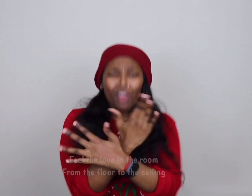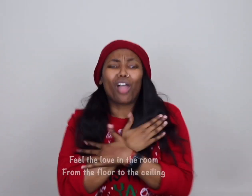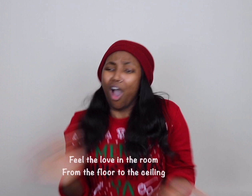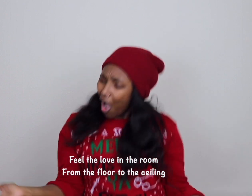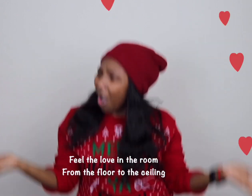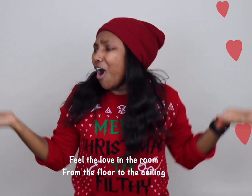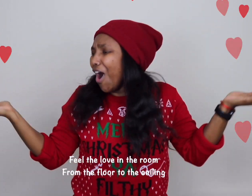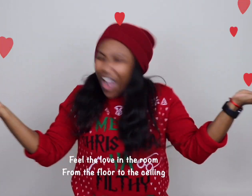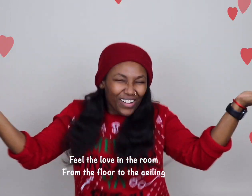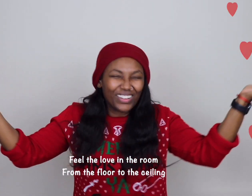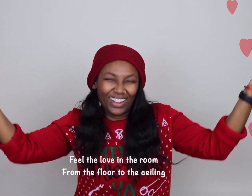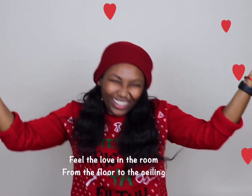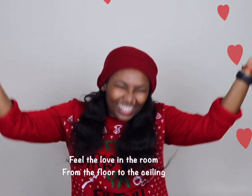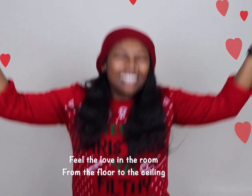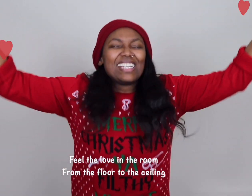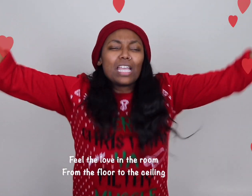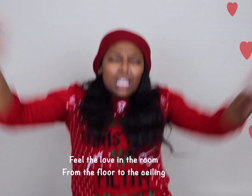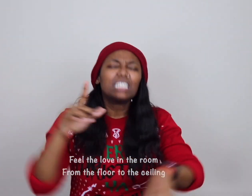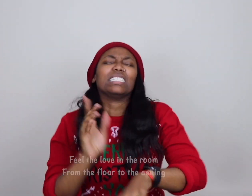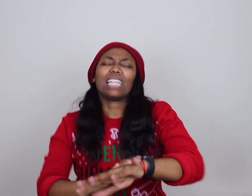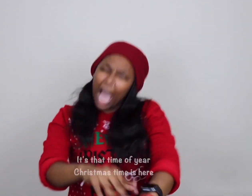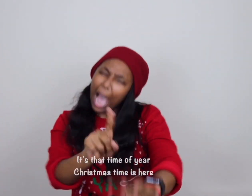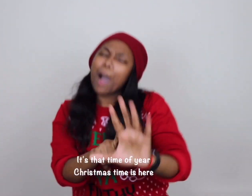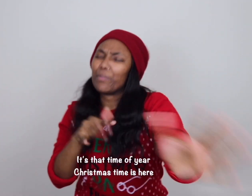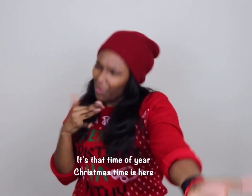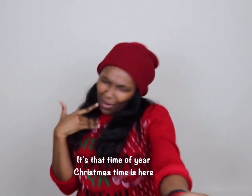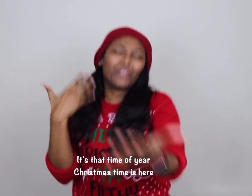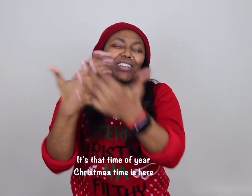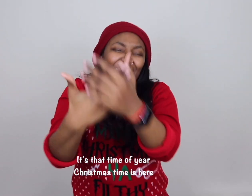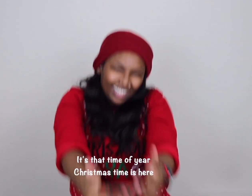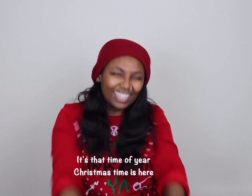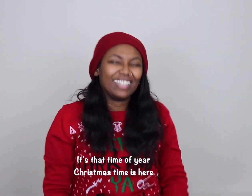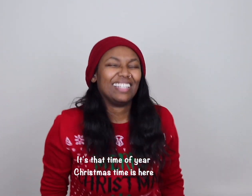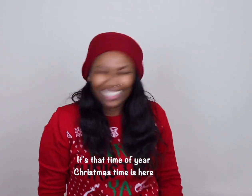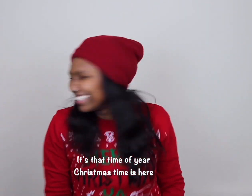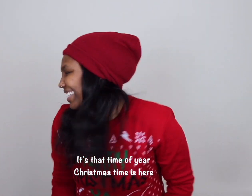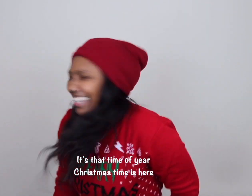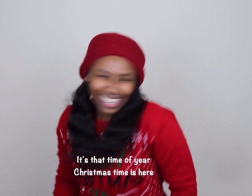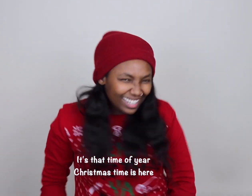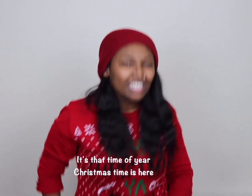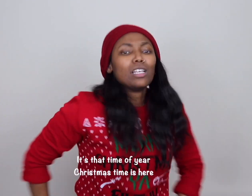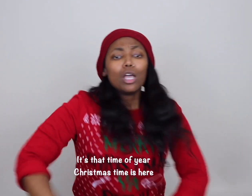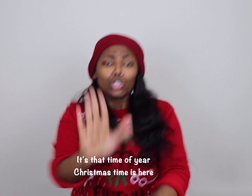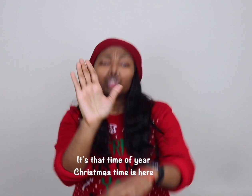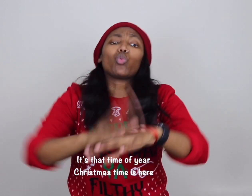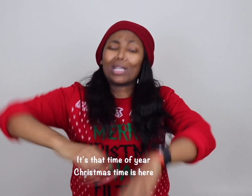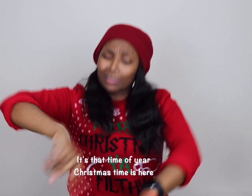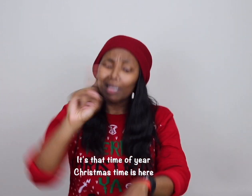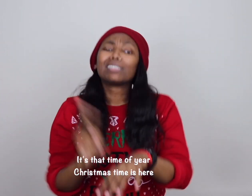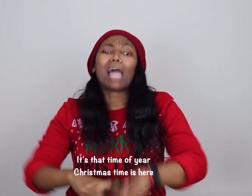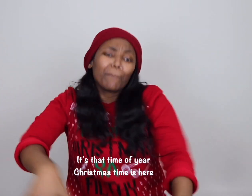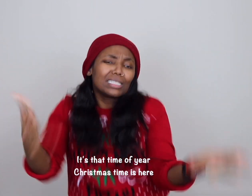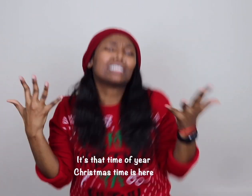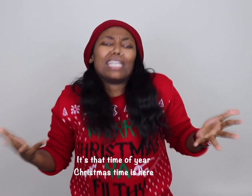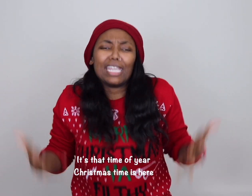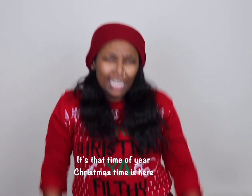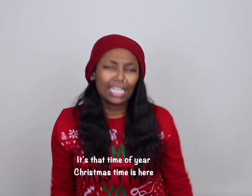the love is rolling from the floor to the ceiling It's that time of year Christmas time is here